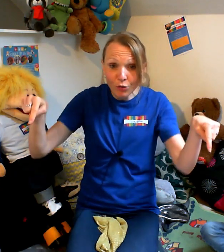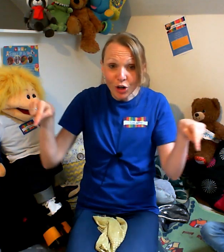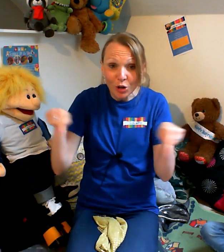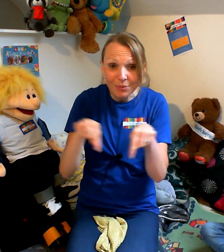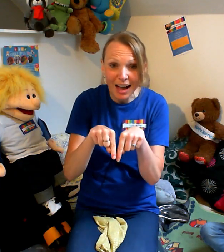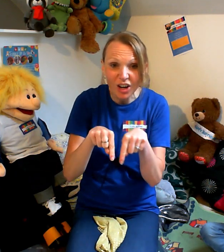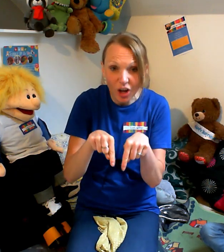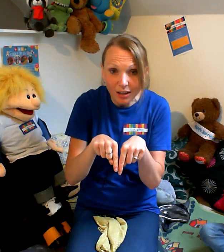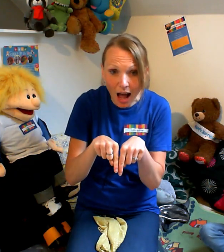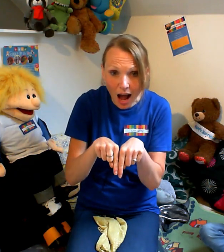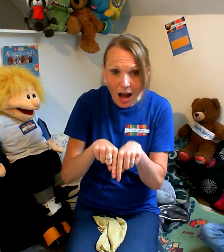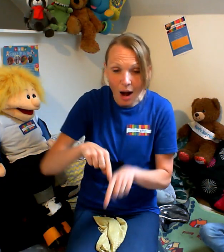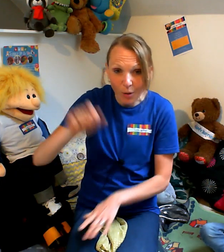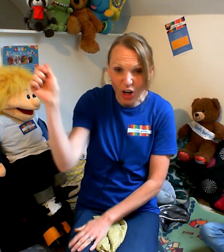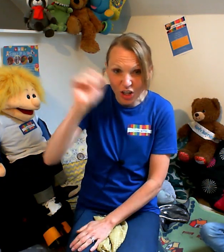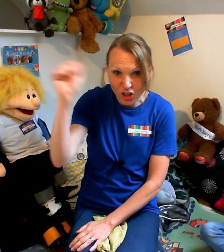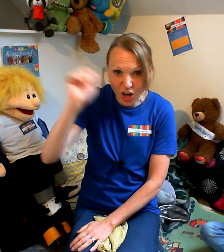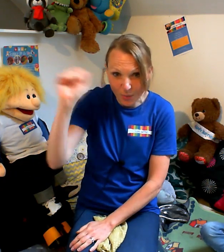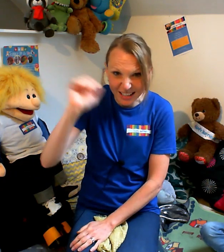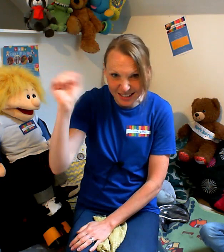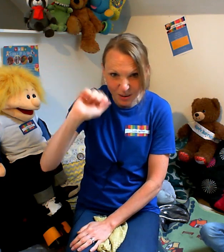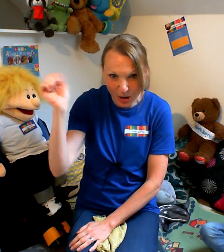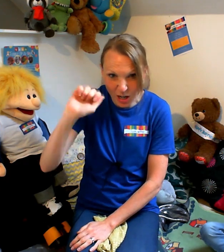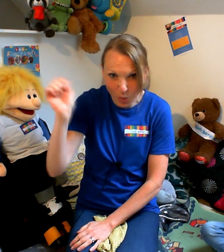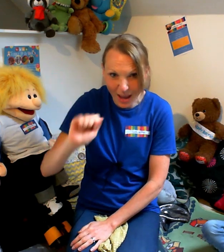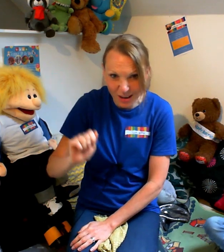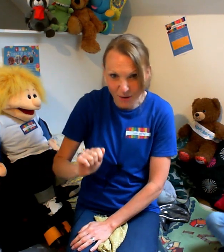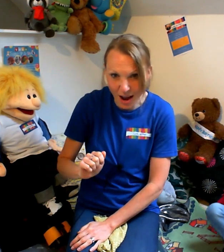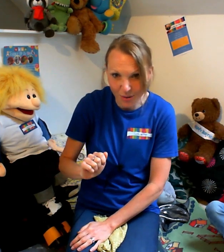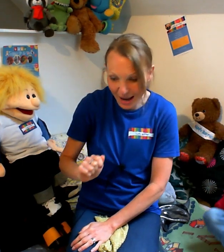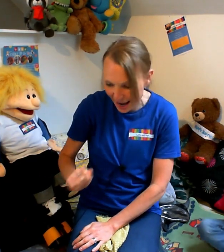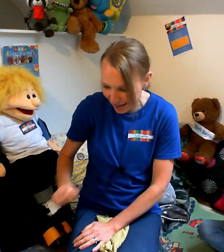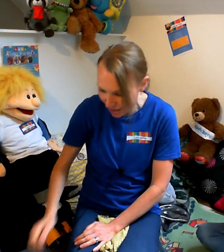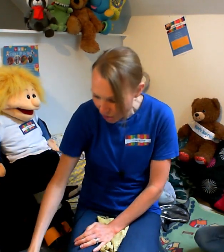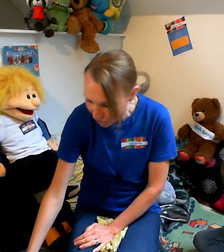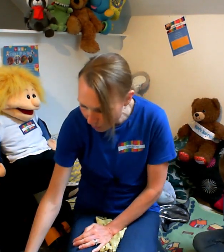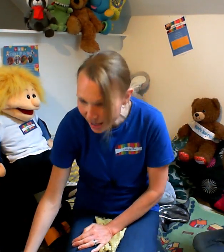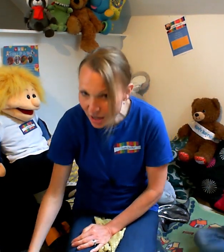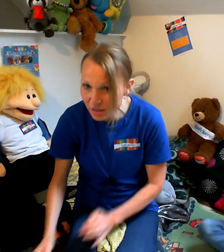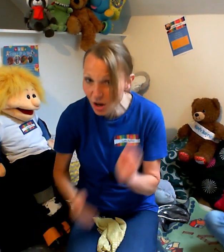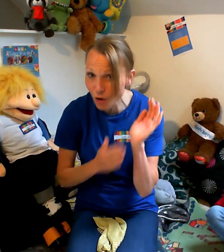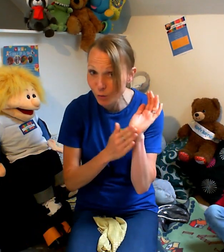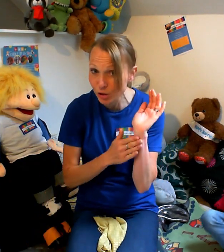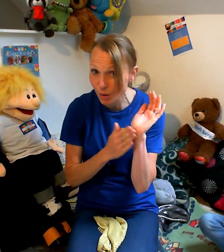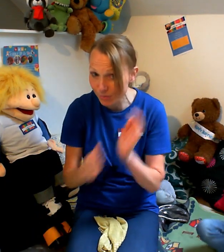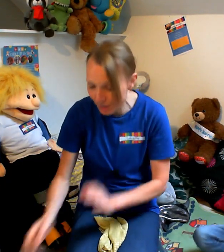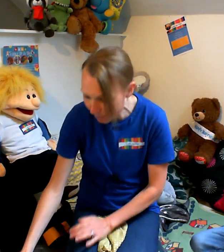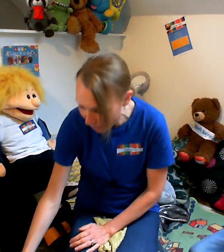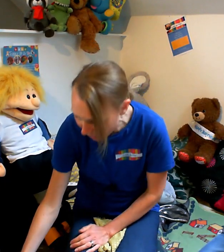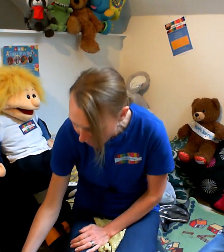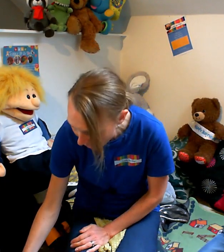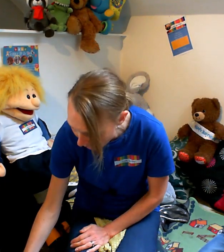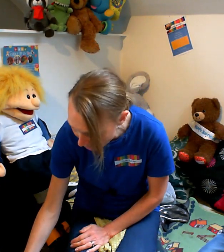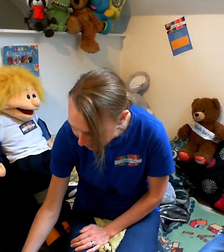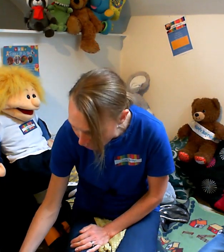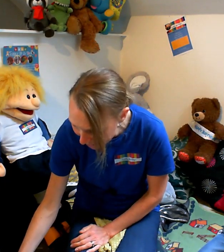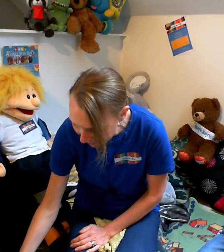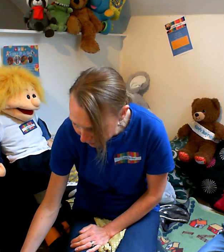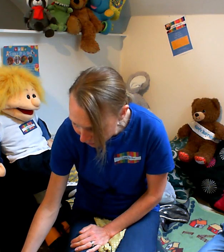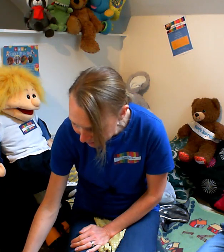room, that colour, and we're going to show it. We're going to wave it, okay? So we're going to start off with something blue. Our song gives us time